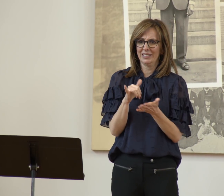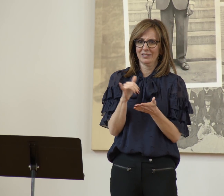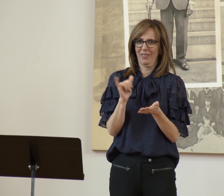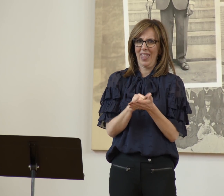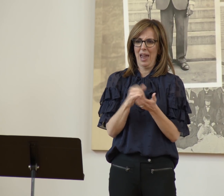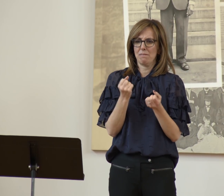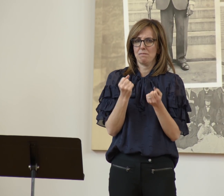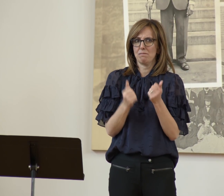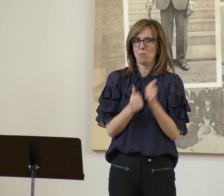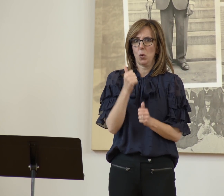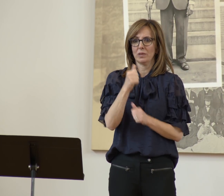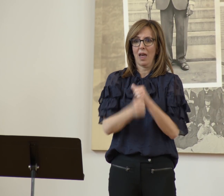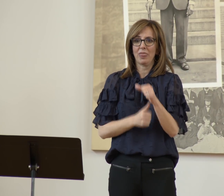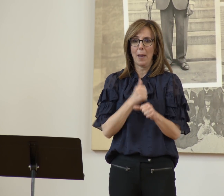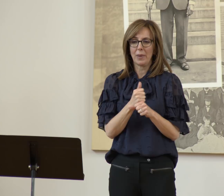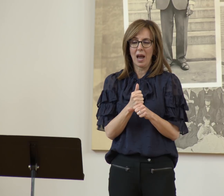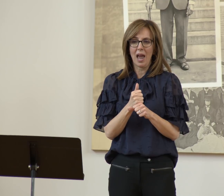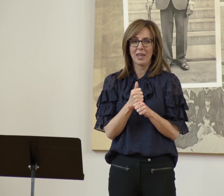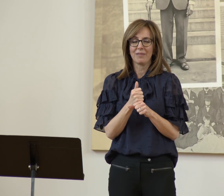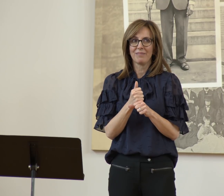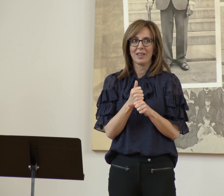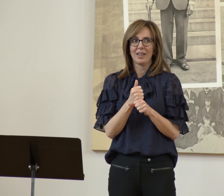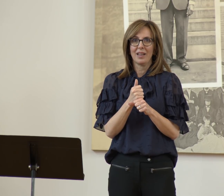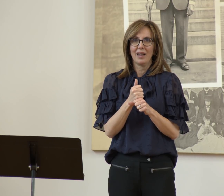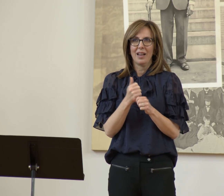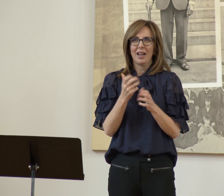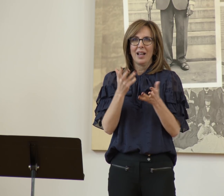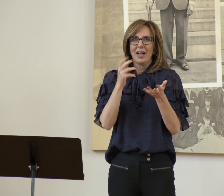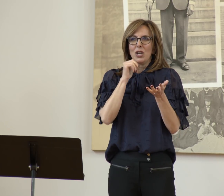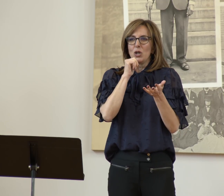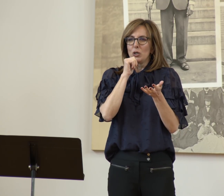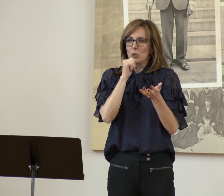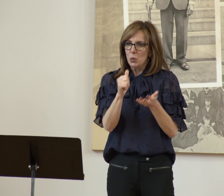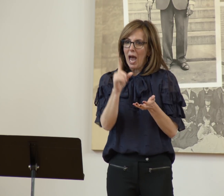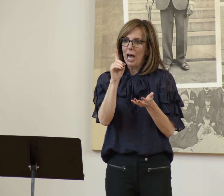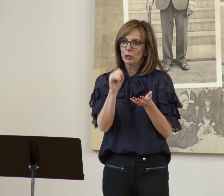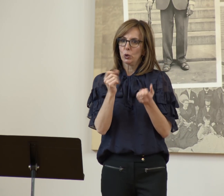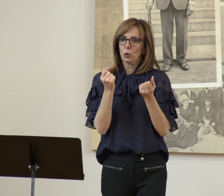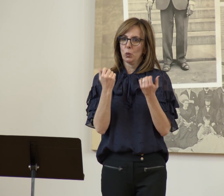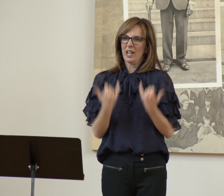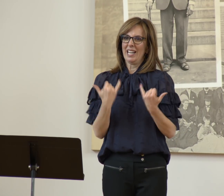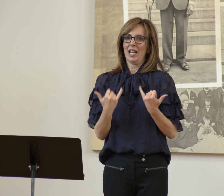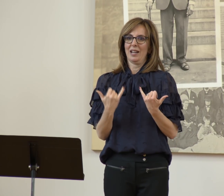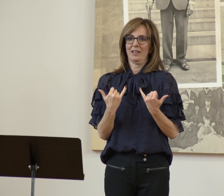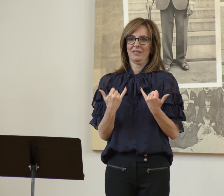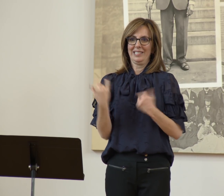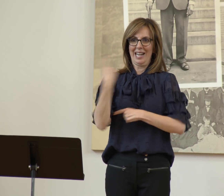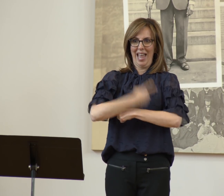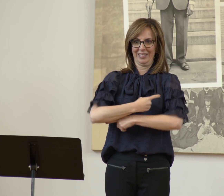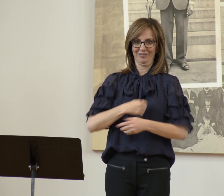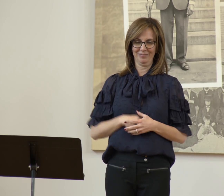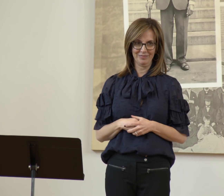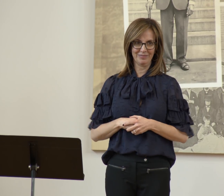He did many extra things above and beyond that many alumni don't necessarily do